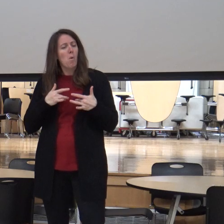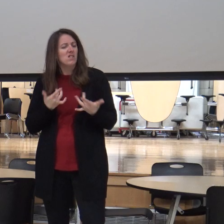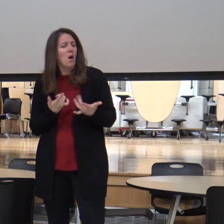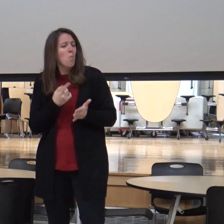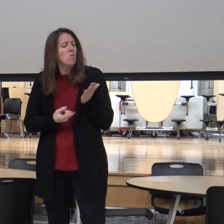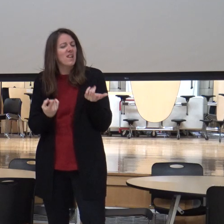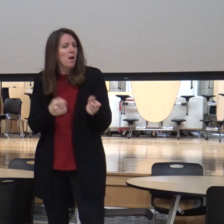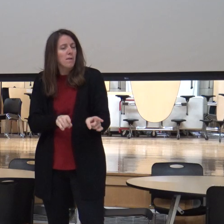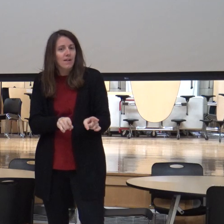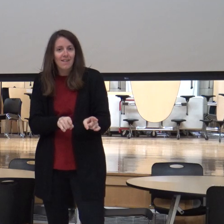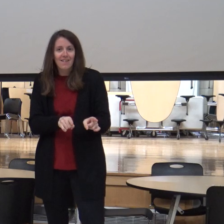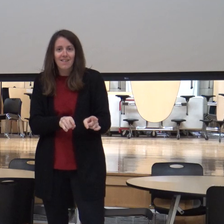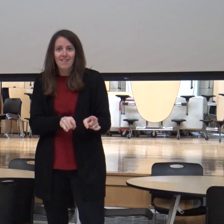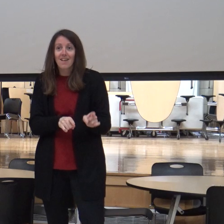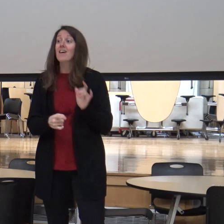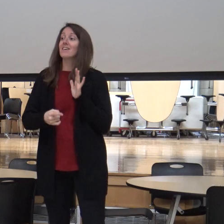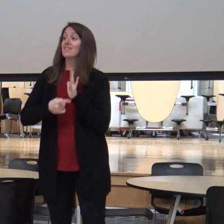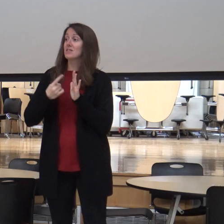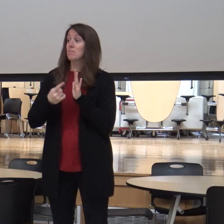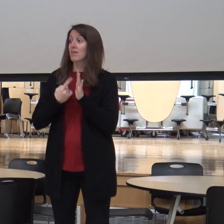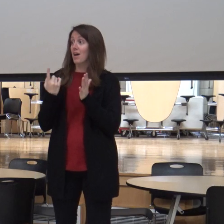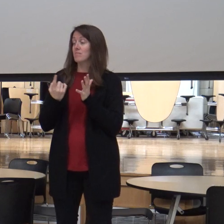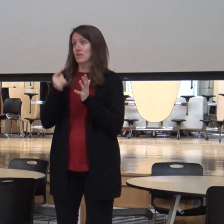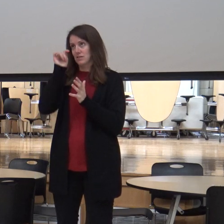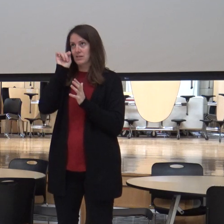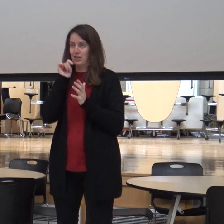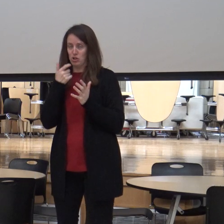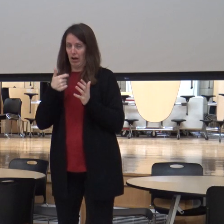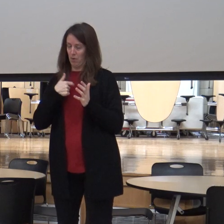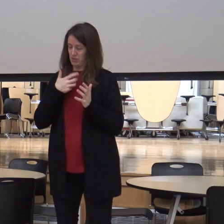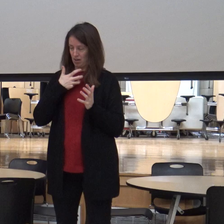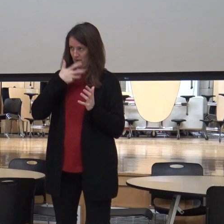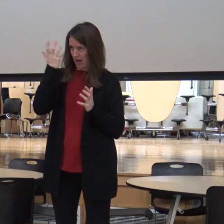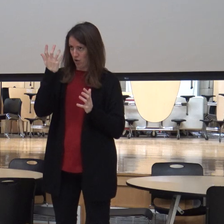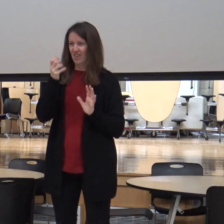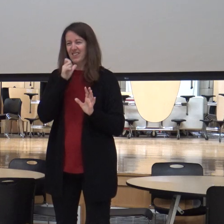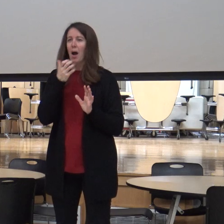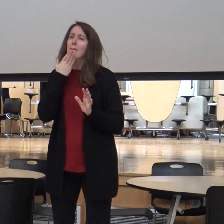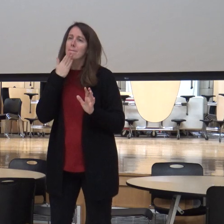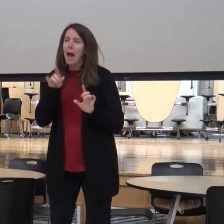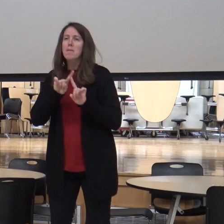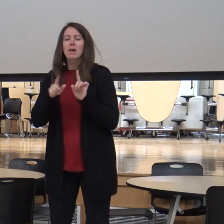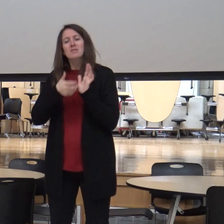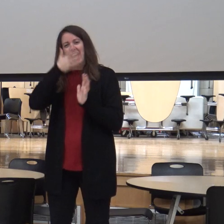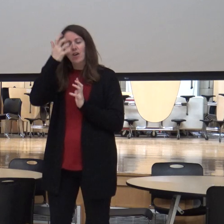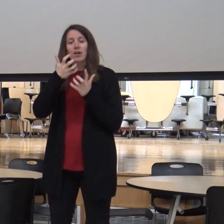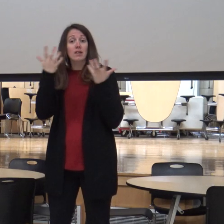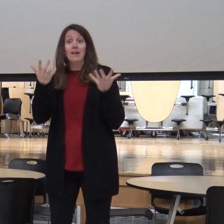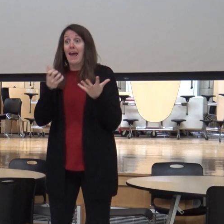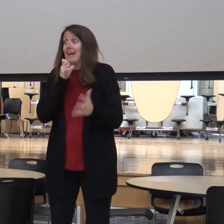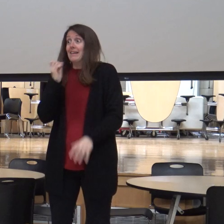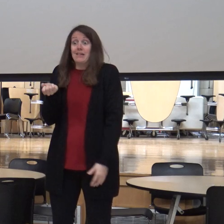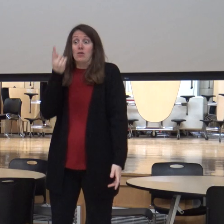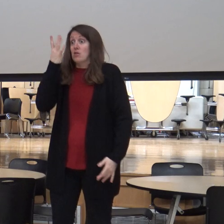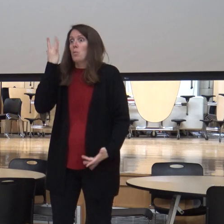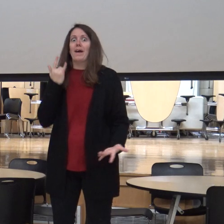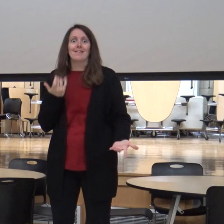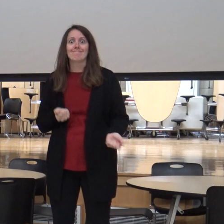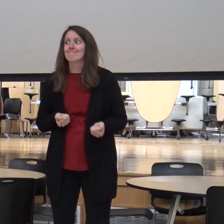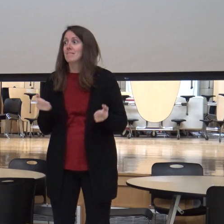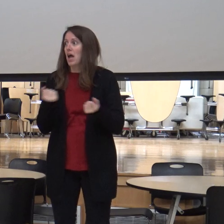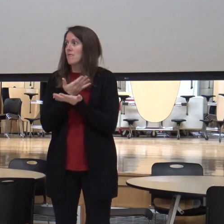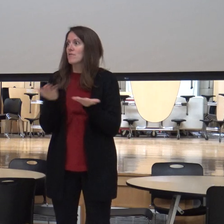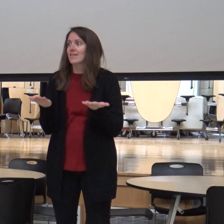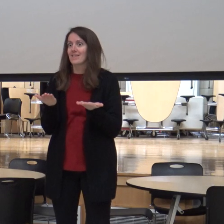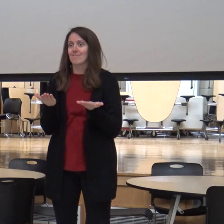What do you think was happening? And sometimes as a teenager, I was kind of an angry teen. I wasn't real bad. I was angry a lot. I didn't know why. Anything made me angry. Now